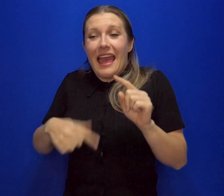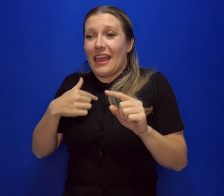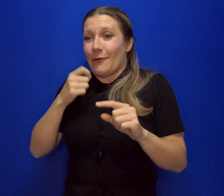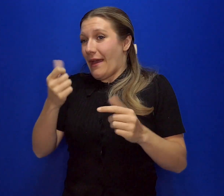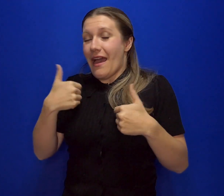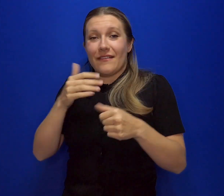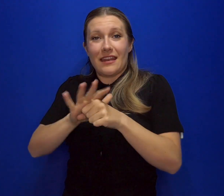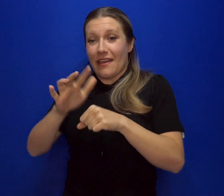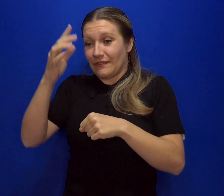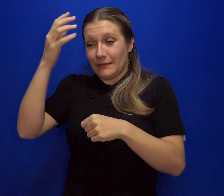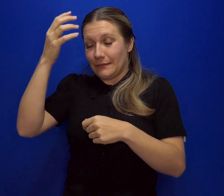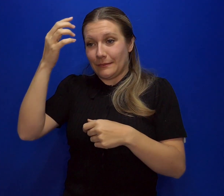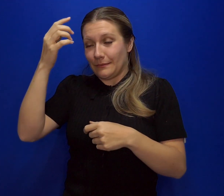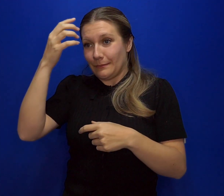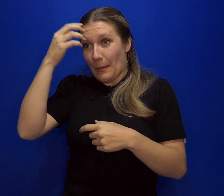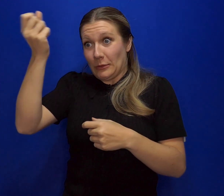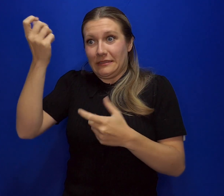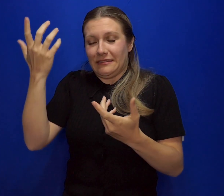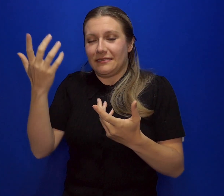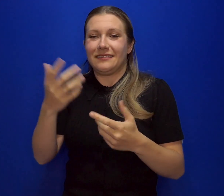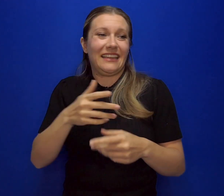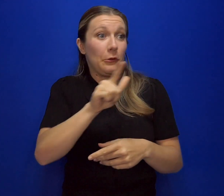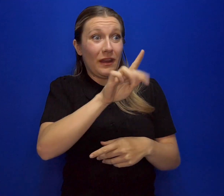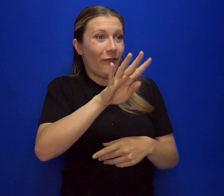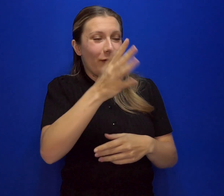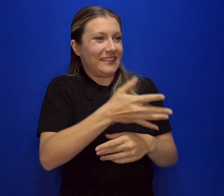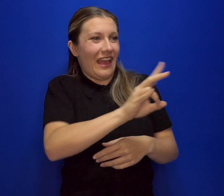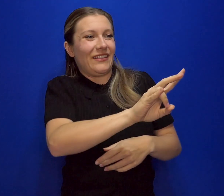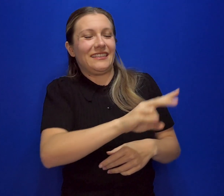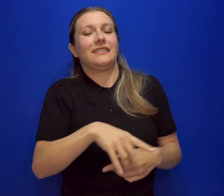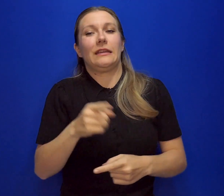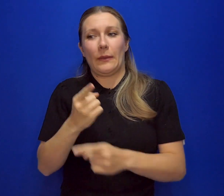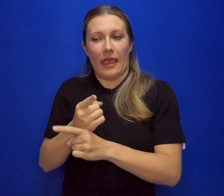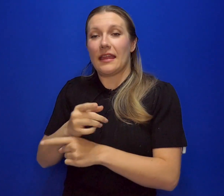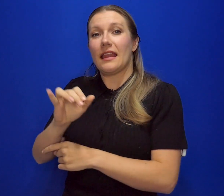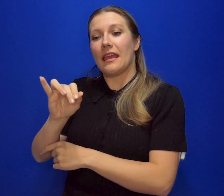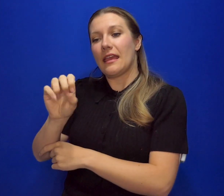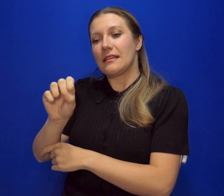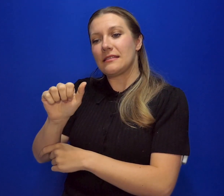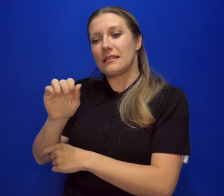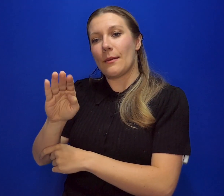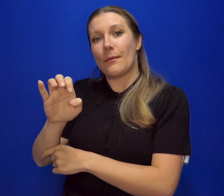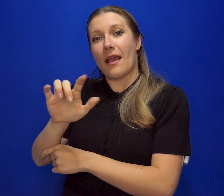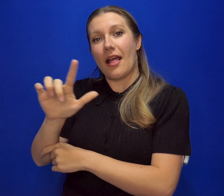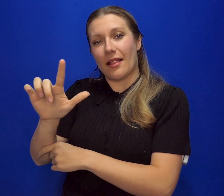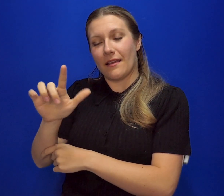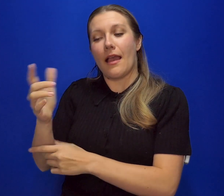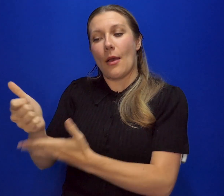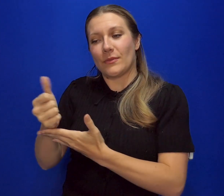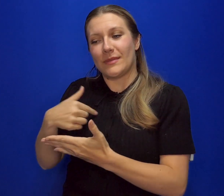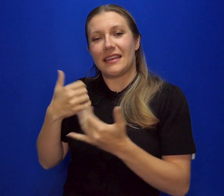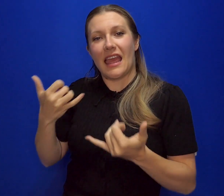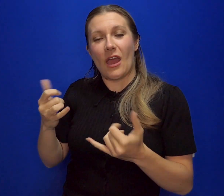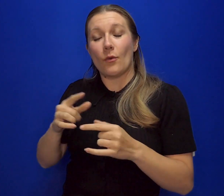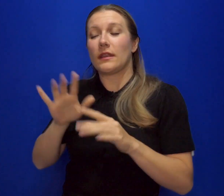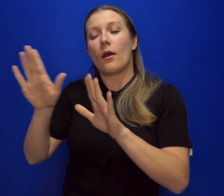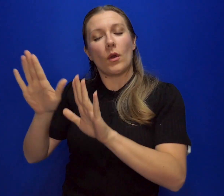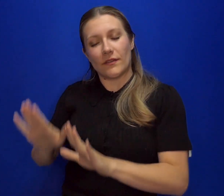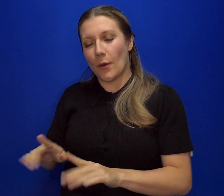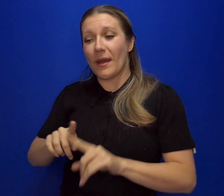don't have the bandwidth for this, and now 24/7. Isabel helps me with it now, which is terrific. But at one point I just said to the people in